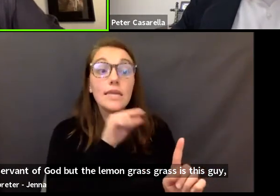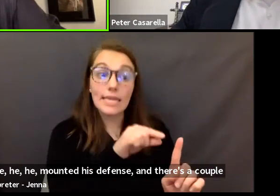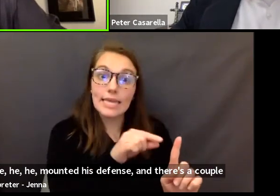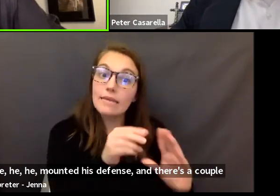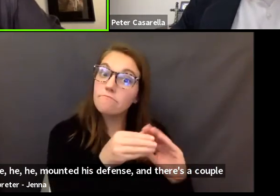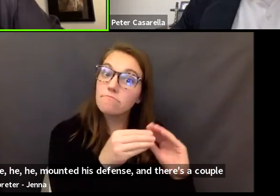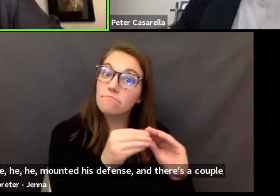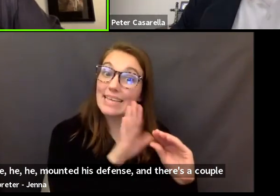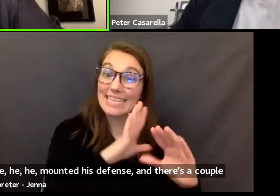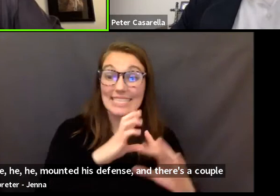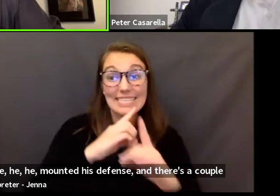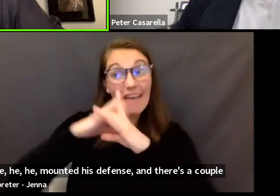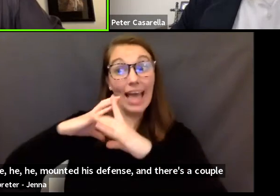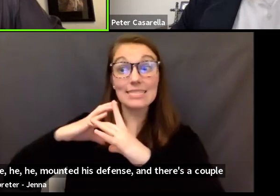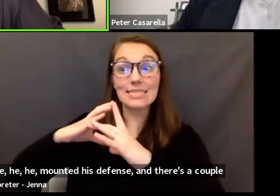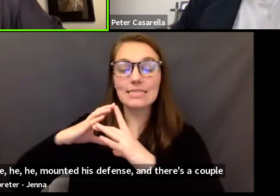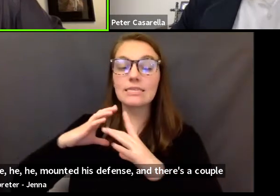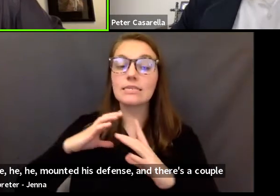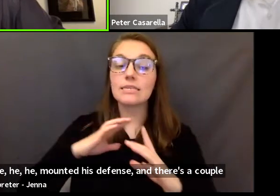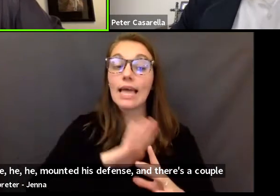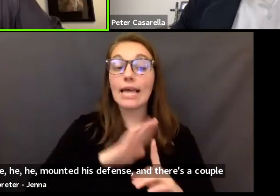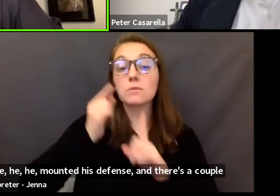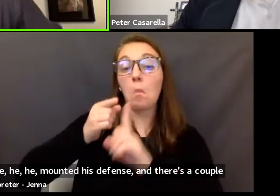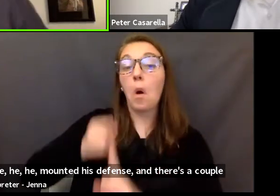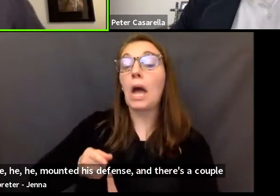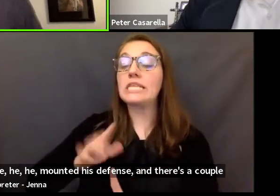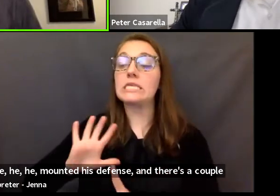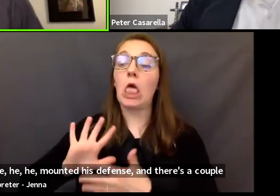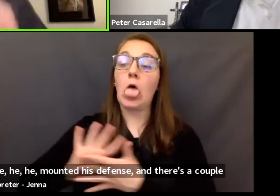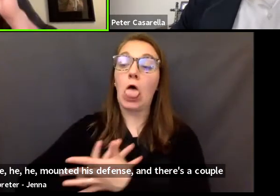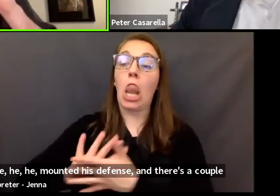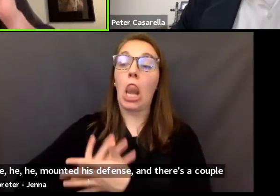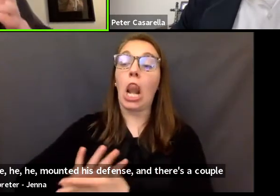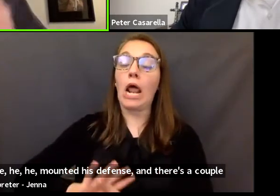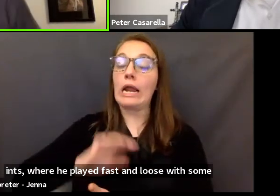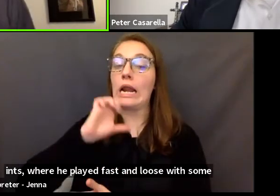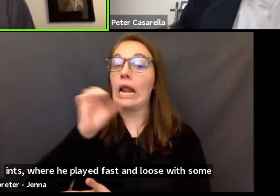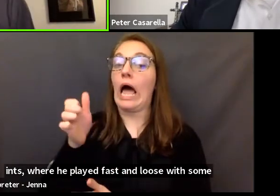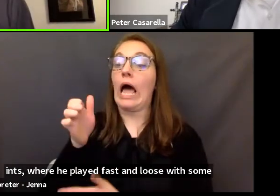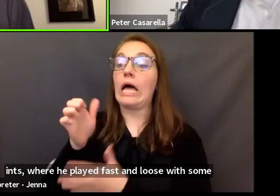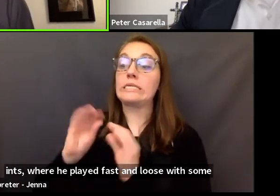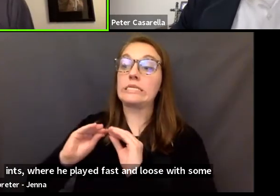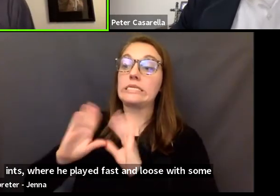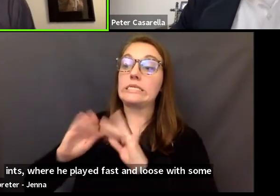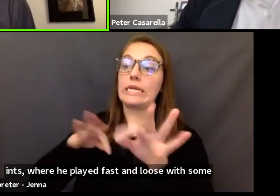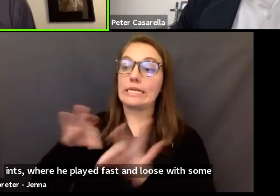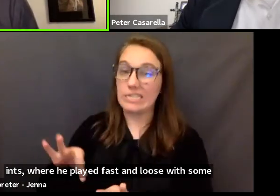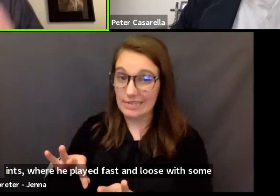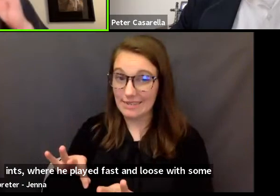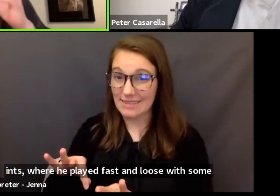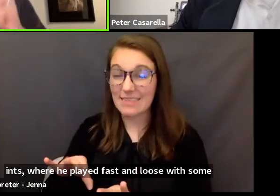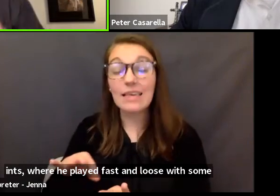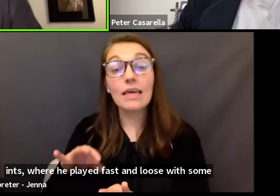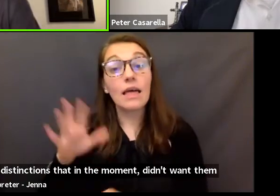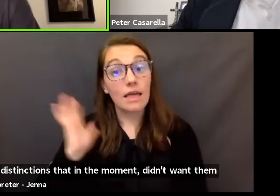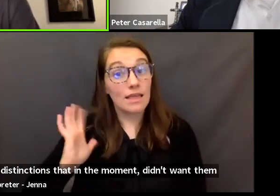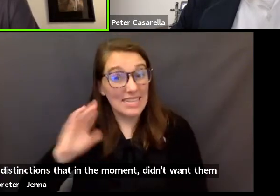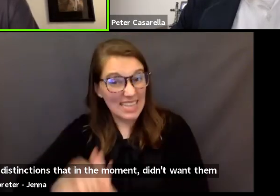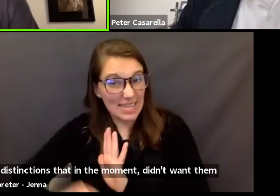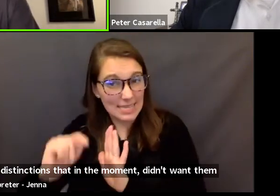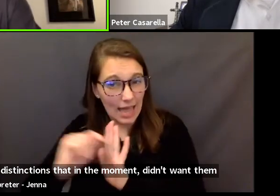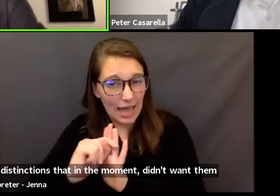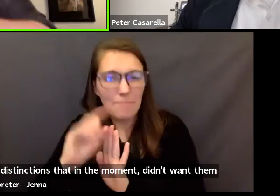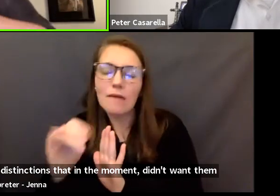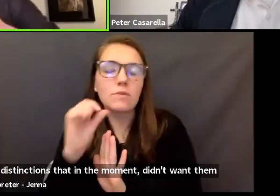couple points where he played fast and loose with some distinctions that in the moment weren't the most important